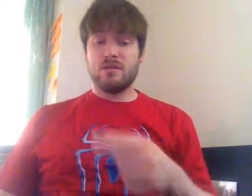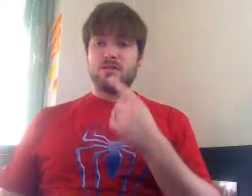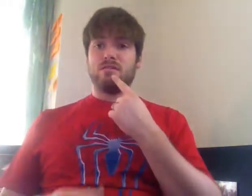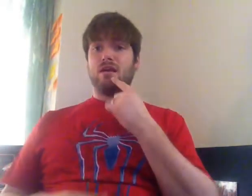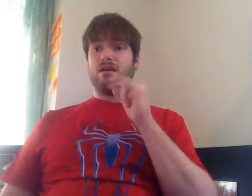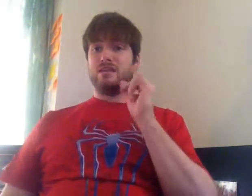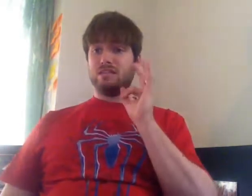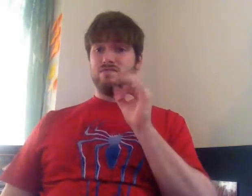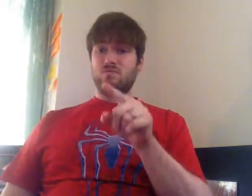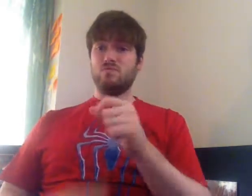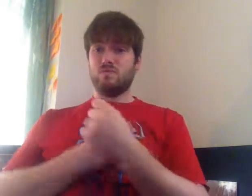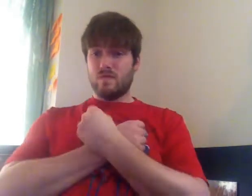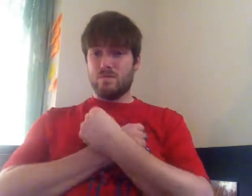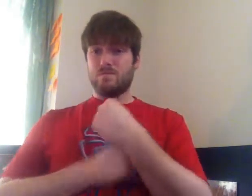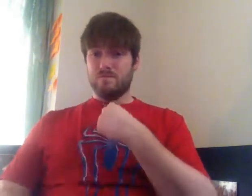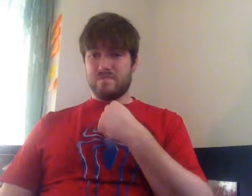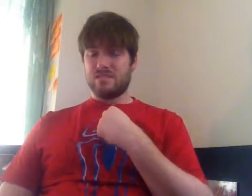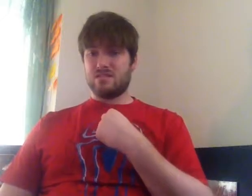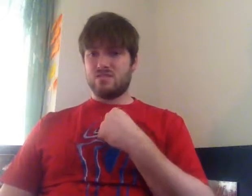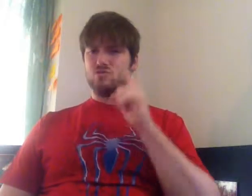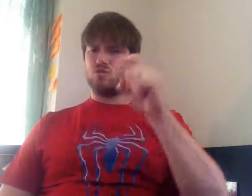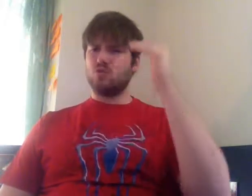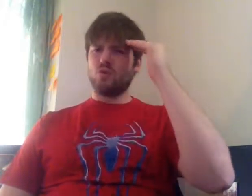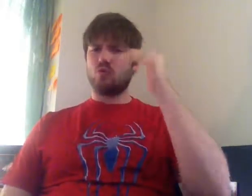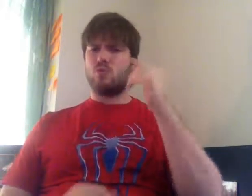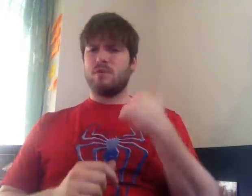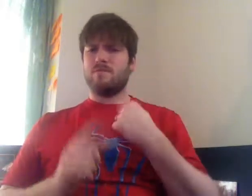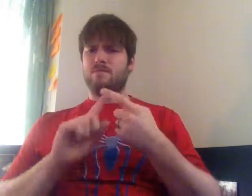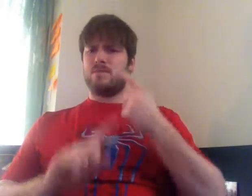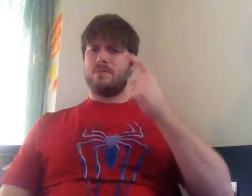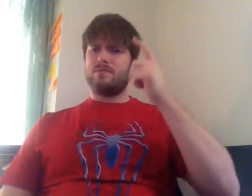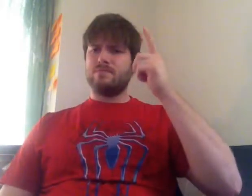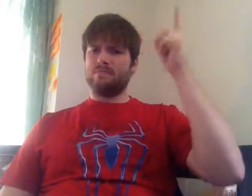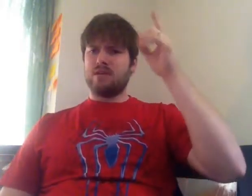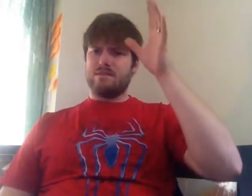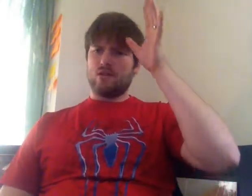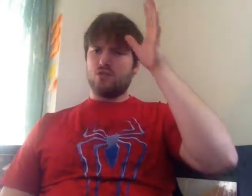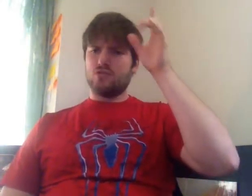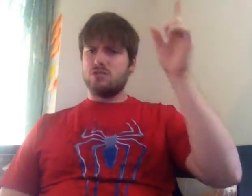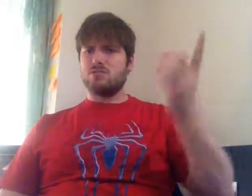moisture to move out and then the cleanup. All right, guys, let's head back to the studio.